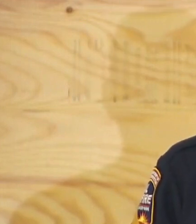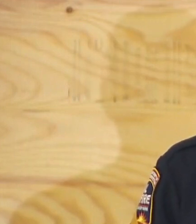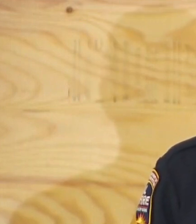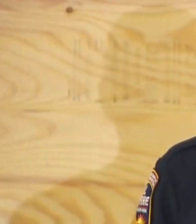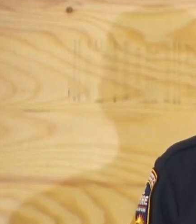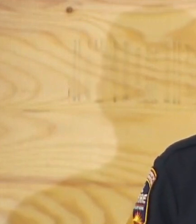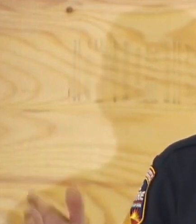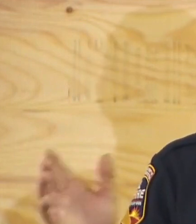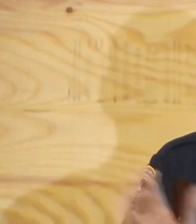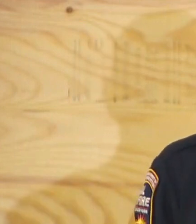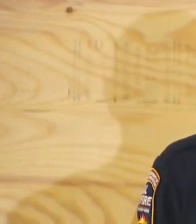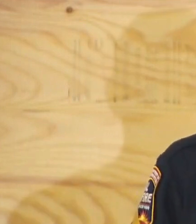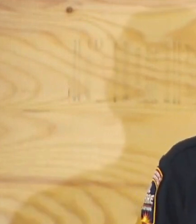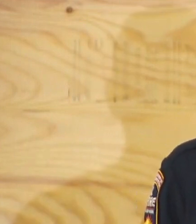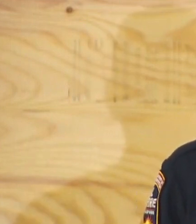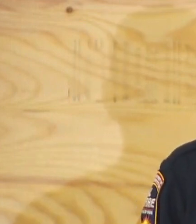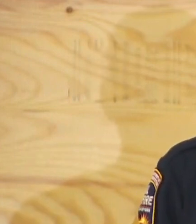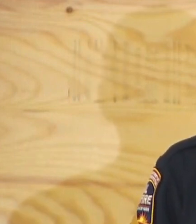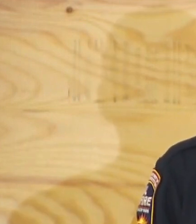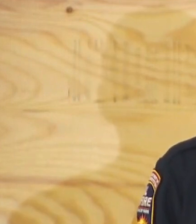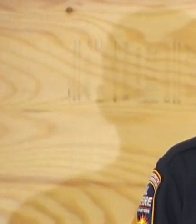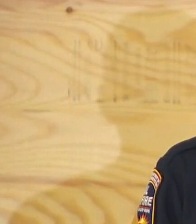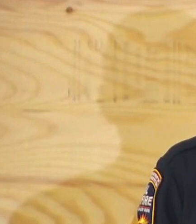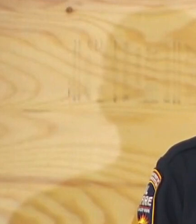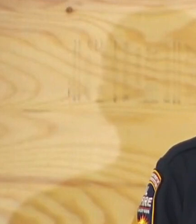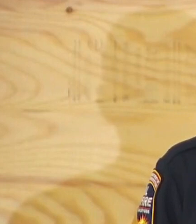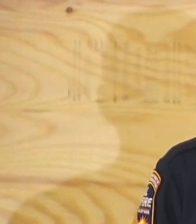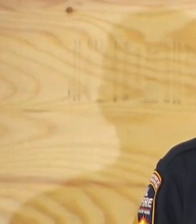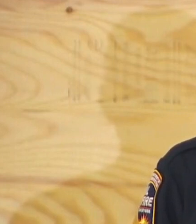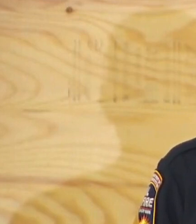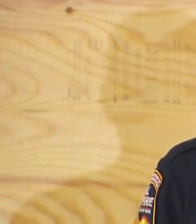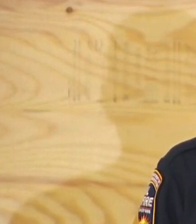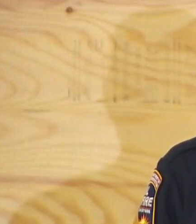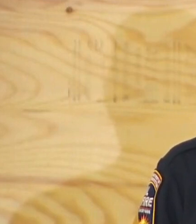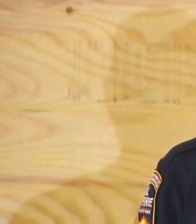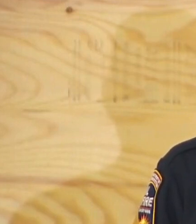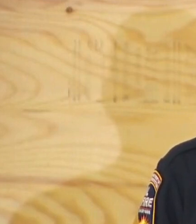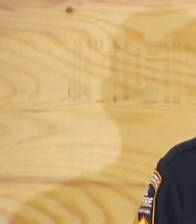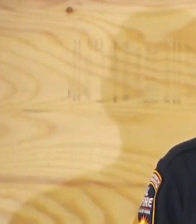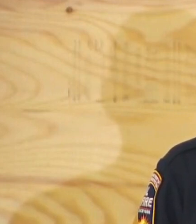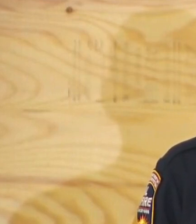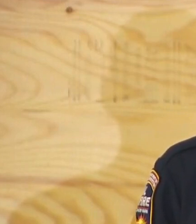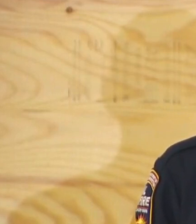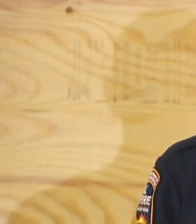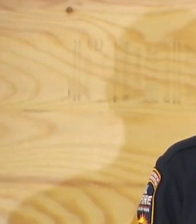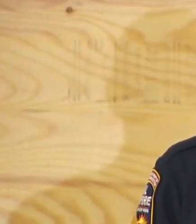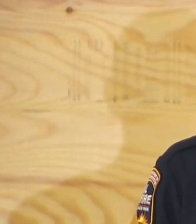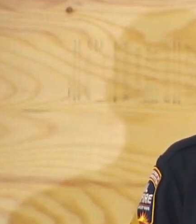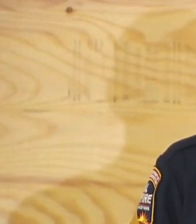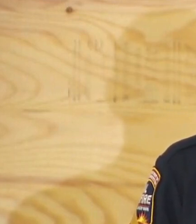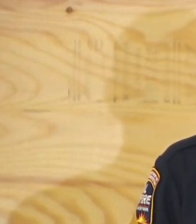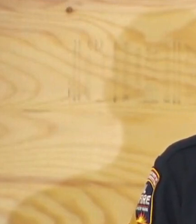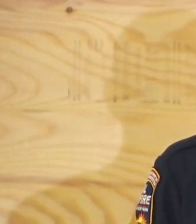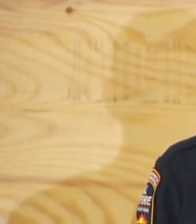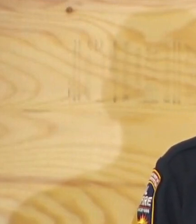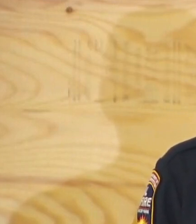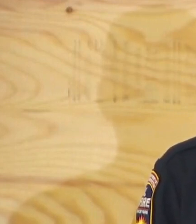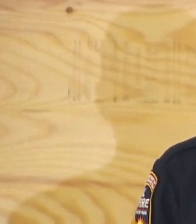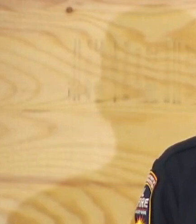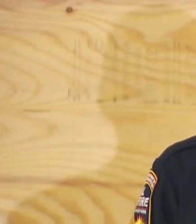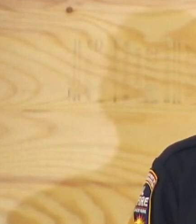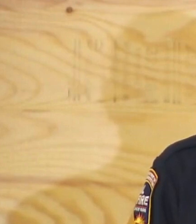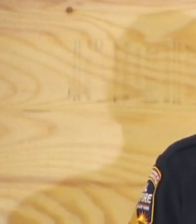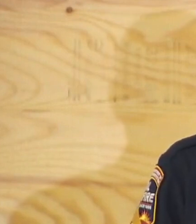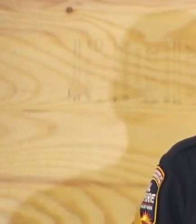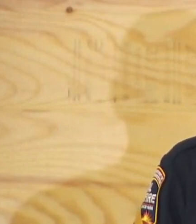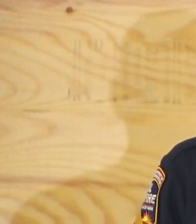behavior, we have different levels of containment, and so we're working that. But it is a priority. As soon as we're talking about evacuations, we're working